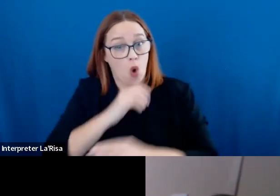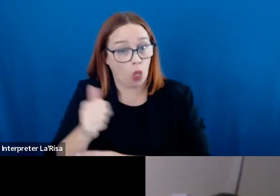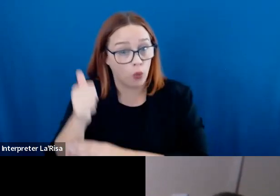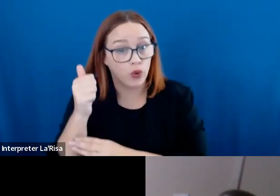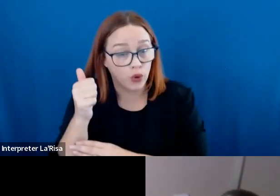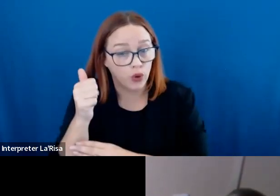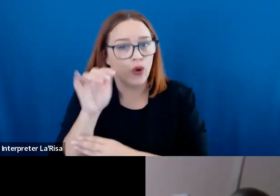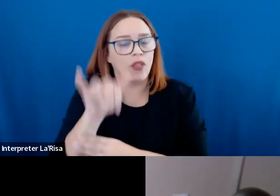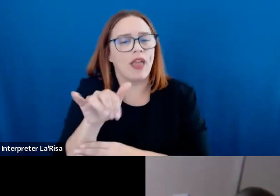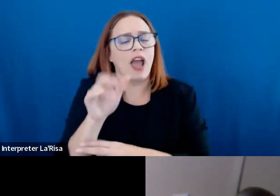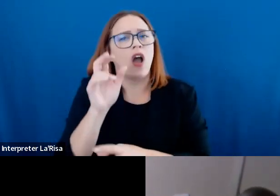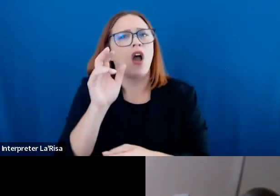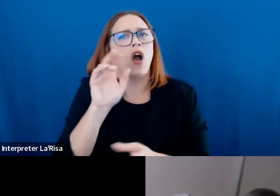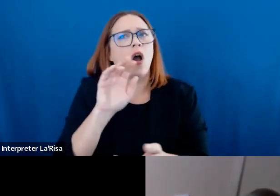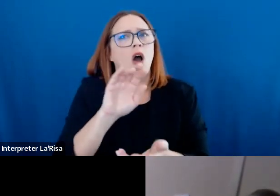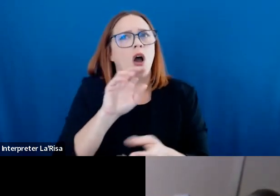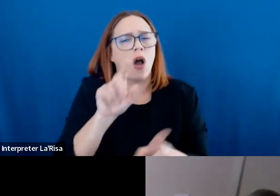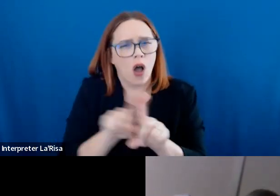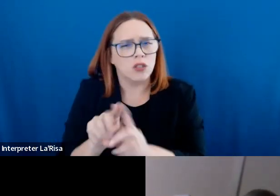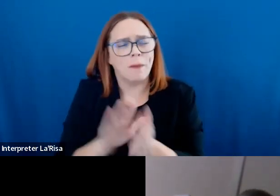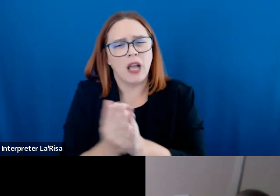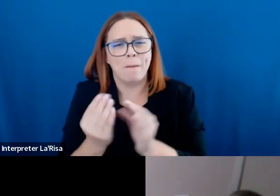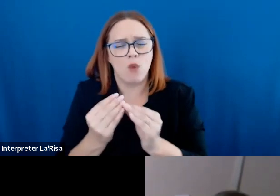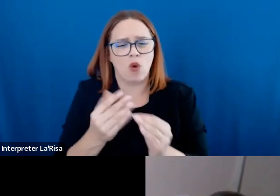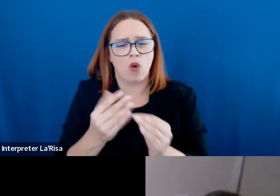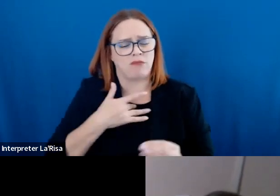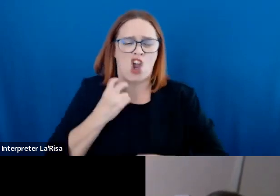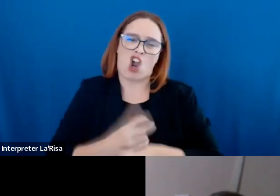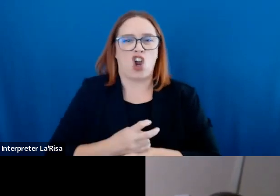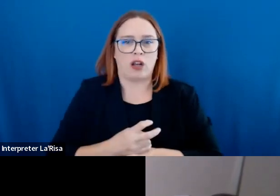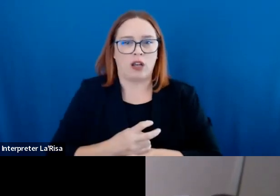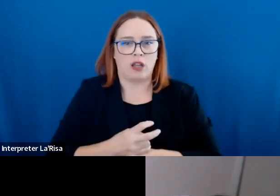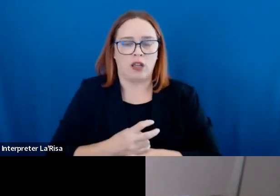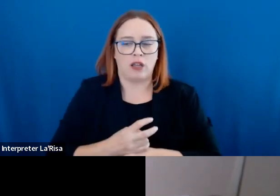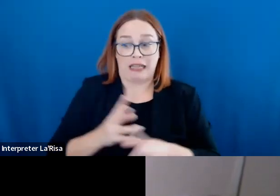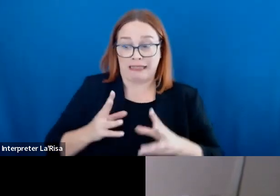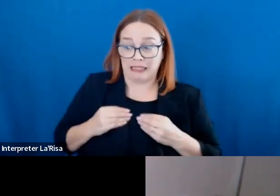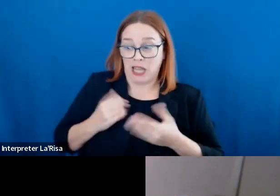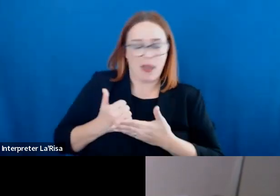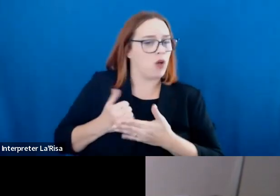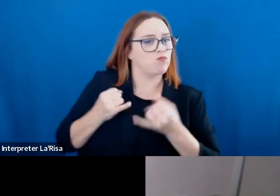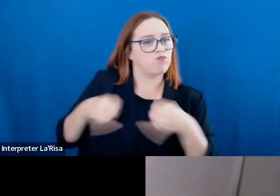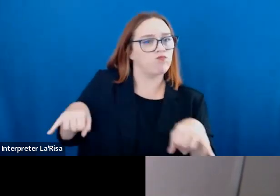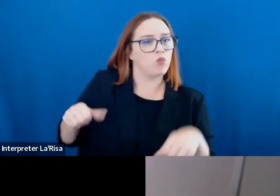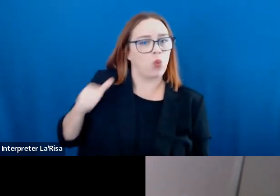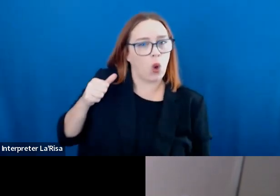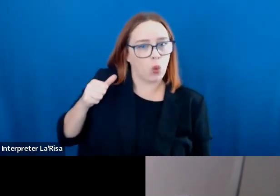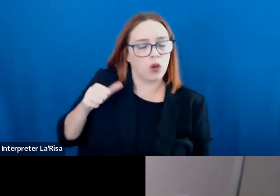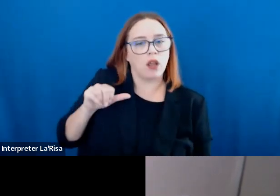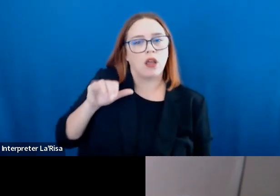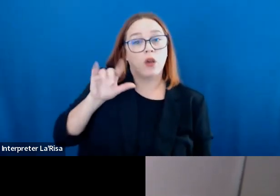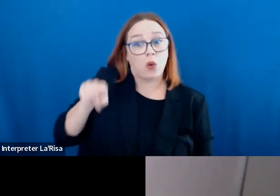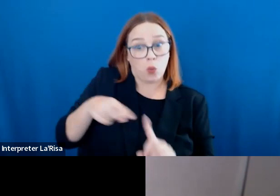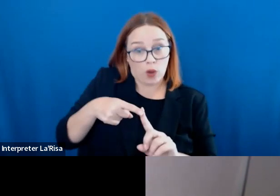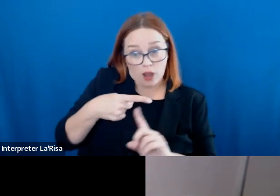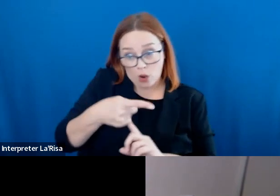it also hardened me a lot. So it made it hard for me to want to accept help and things like that. So when I went to my